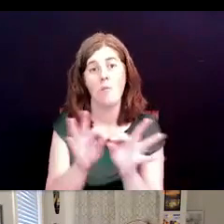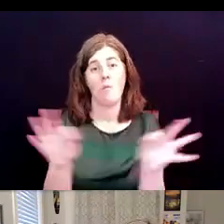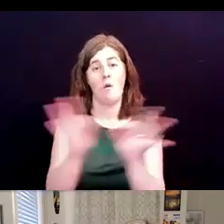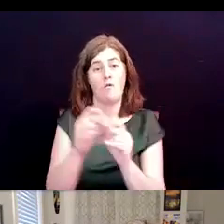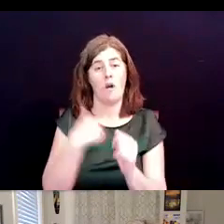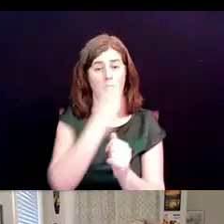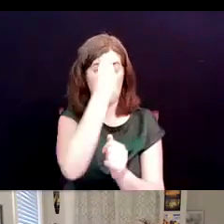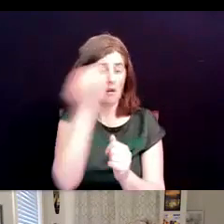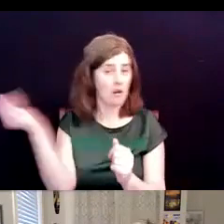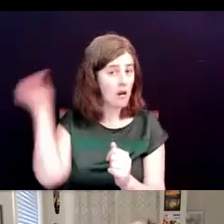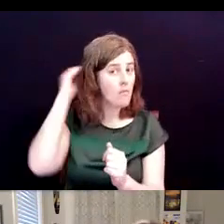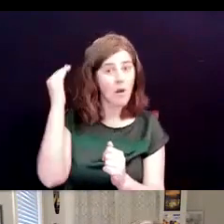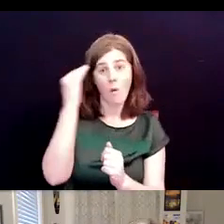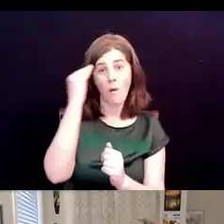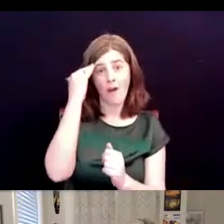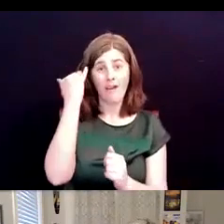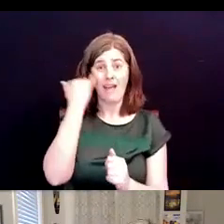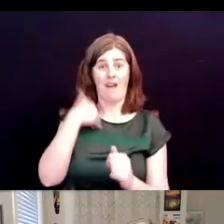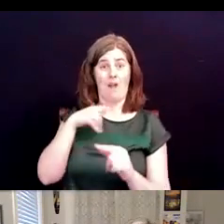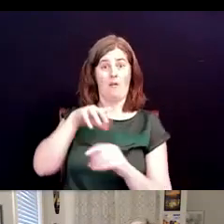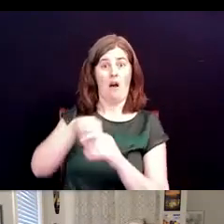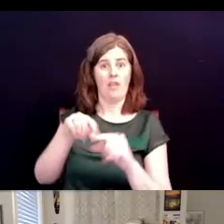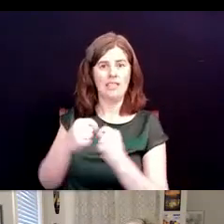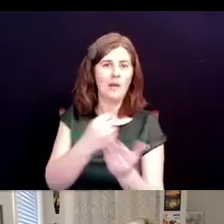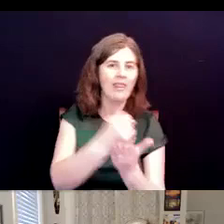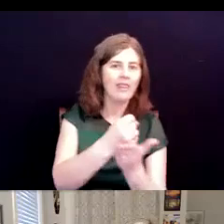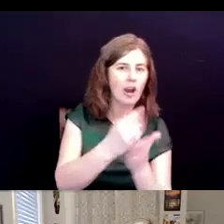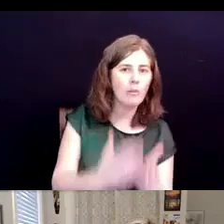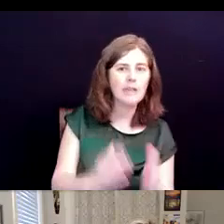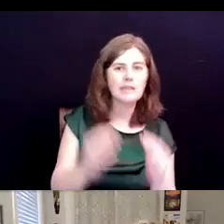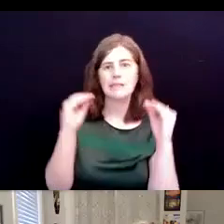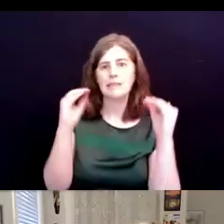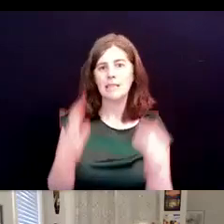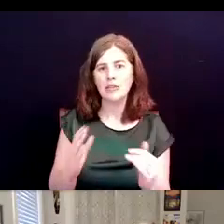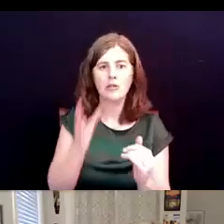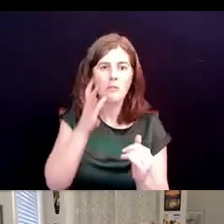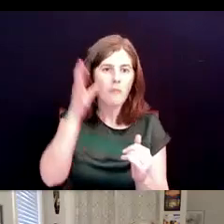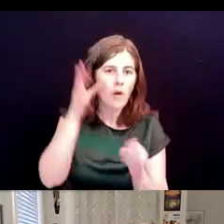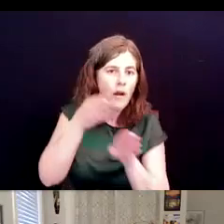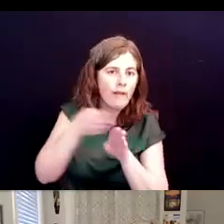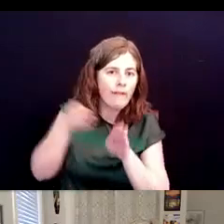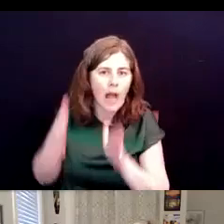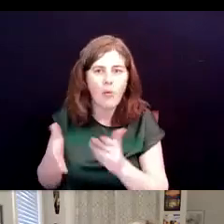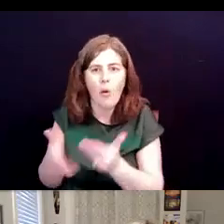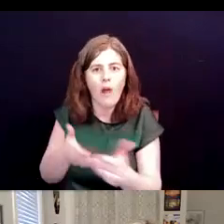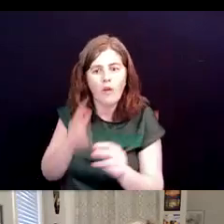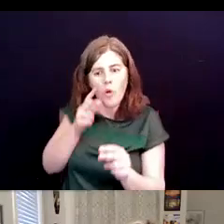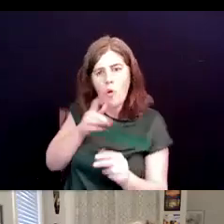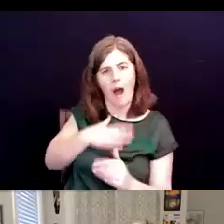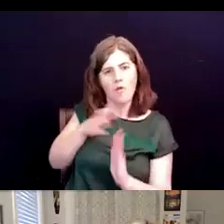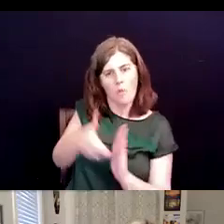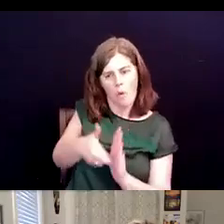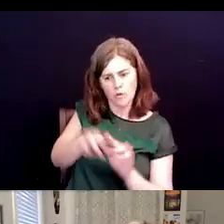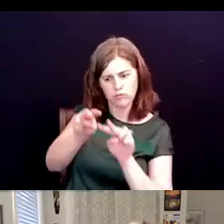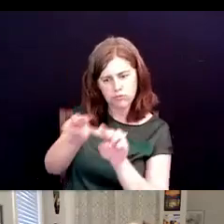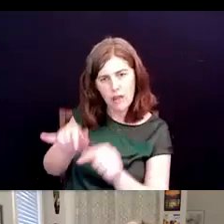of that. So if we're a team member, again, a therapist, a teacher, a parent, a neighbor, whatever that may be that your role is, you can